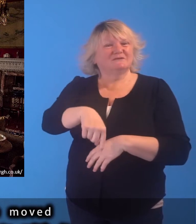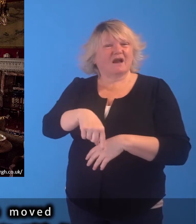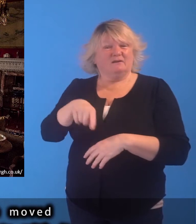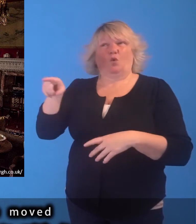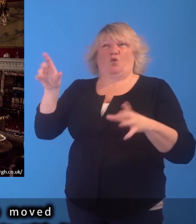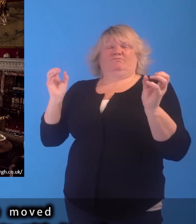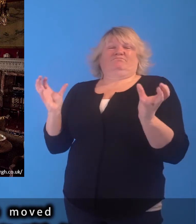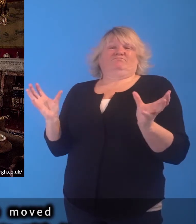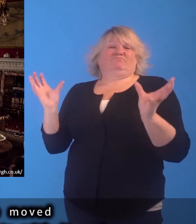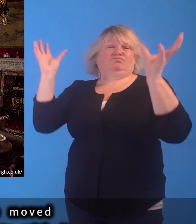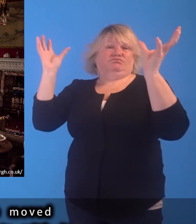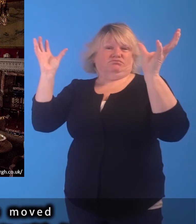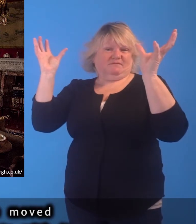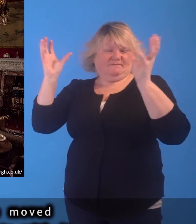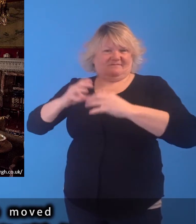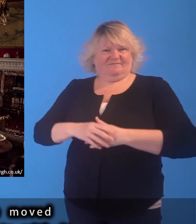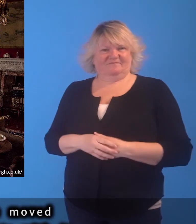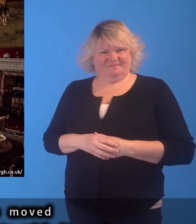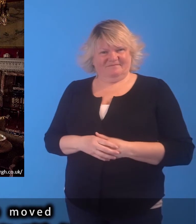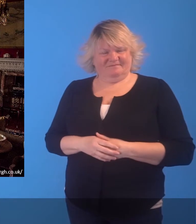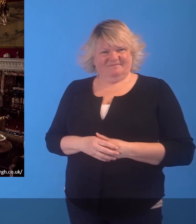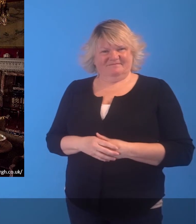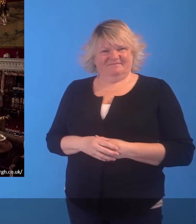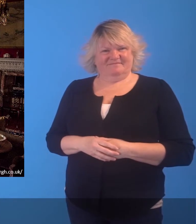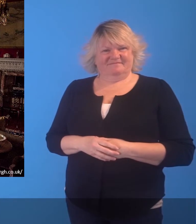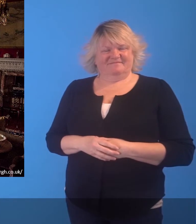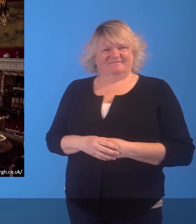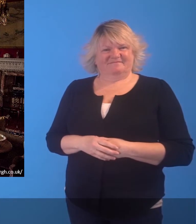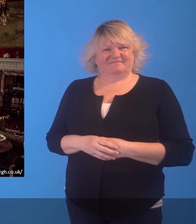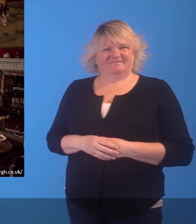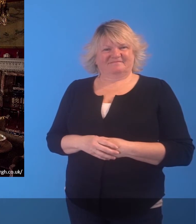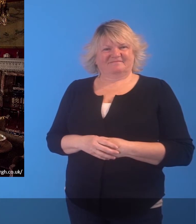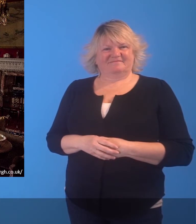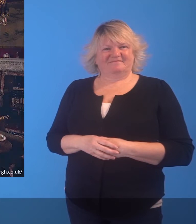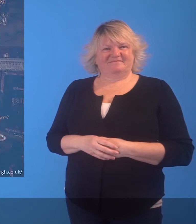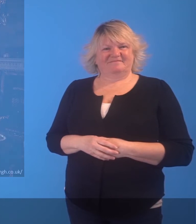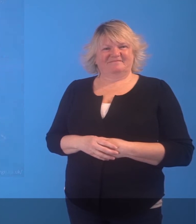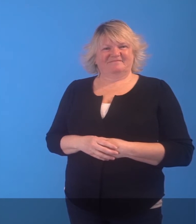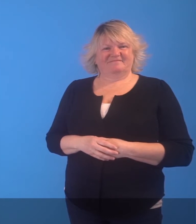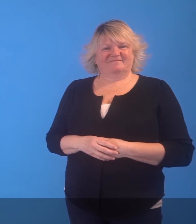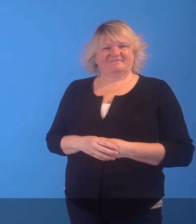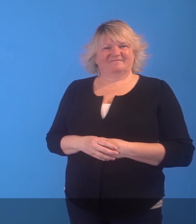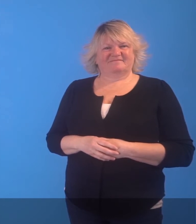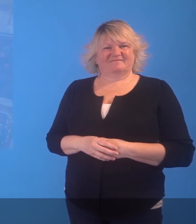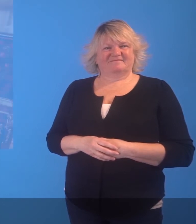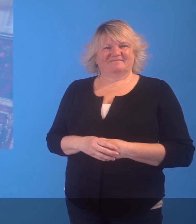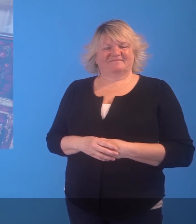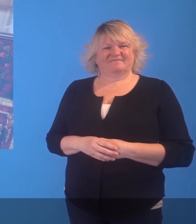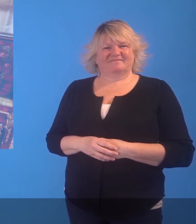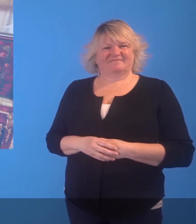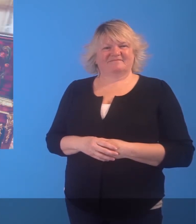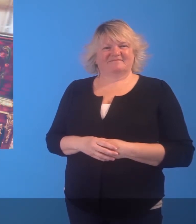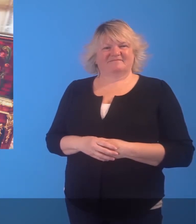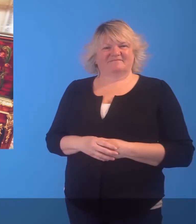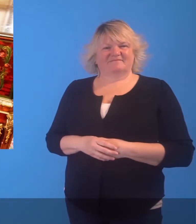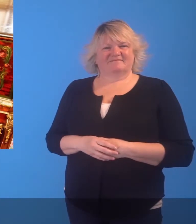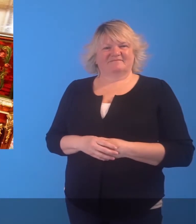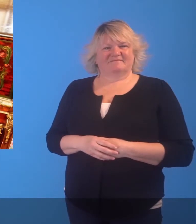The sitting room was designed by William Byrne to combine the functions of a billiard room and a